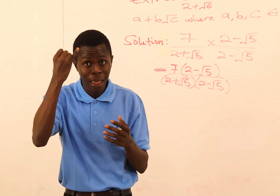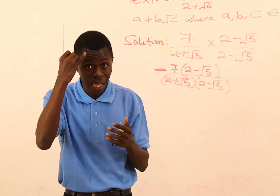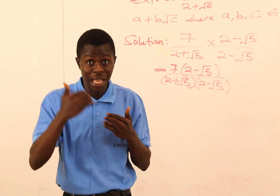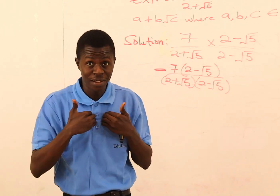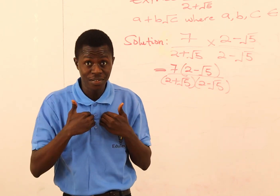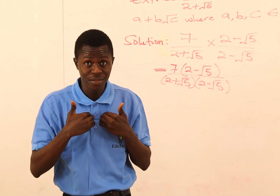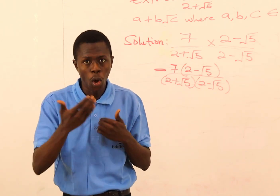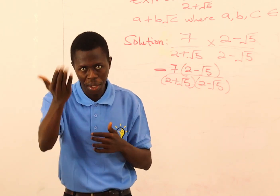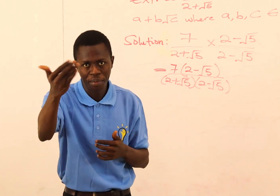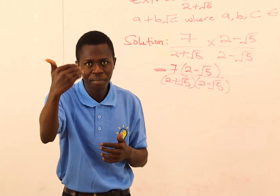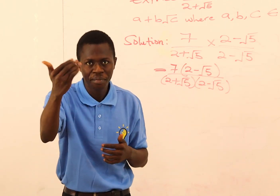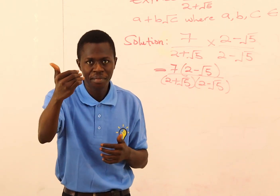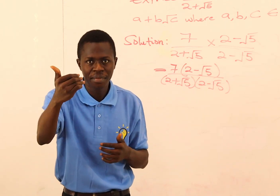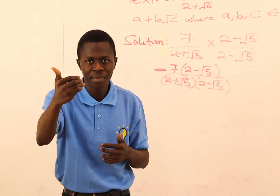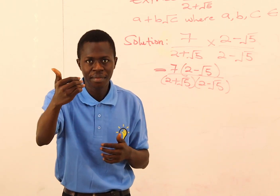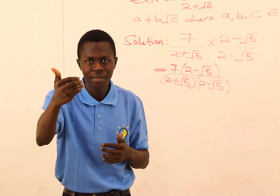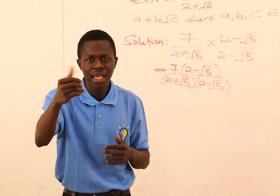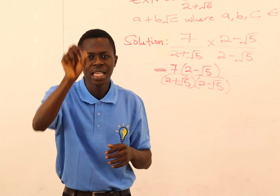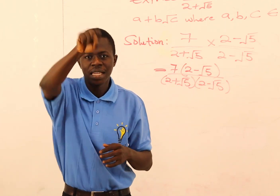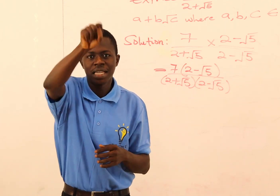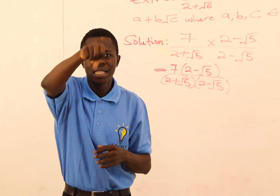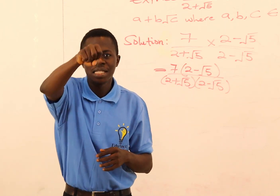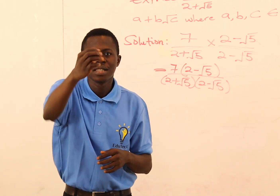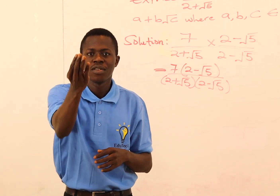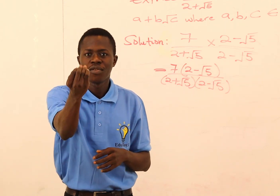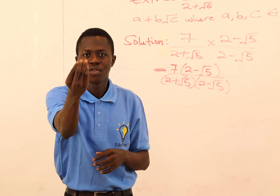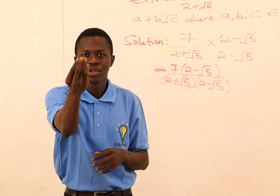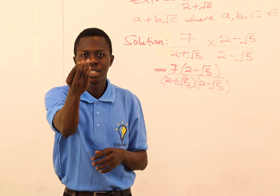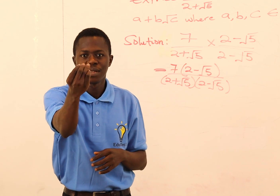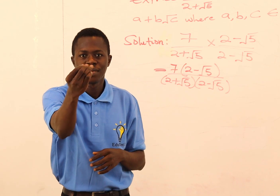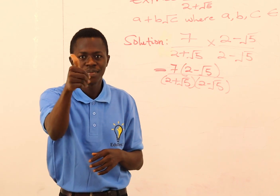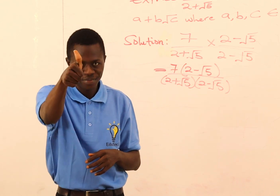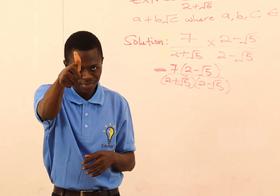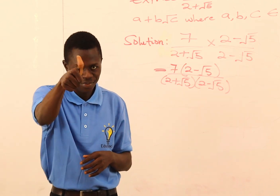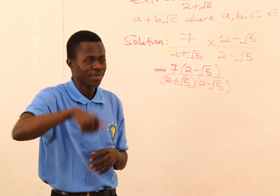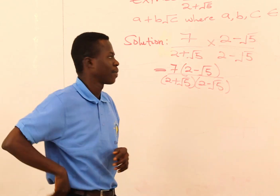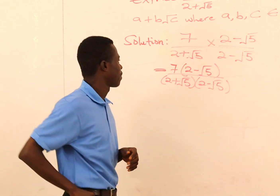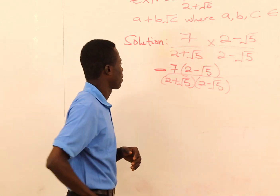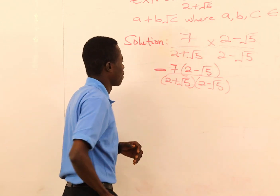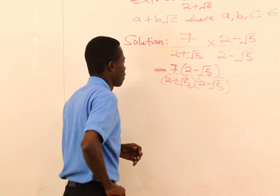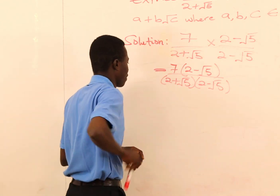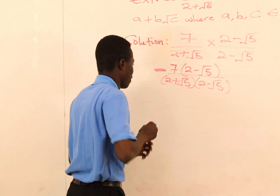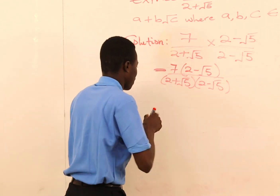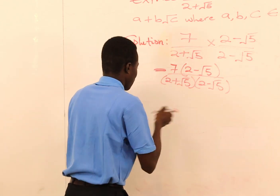first. Now 7 multiplied by 2, what would the answer be? Do you